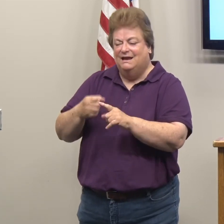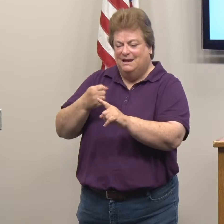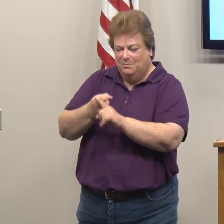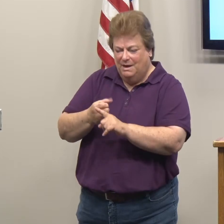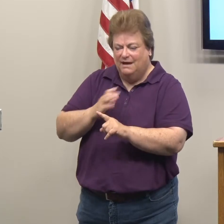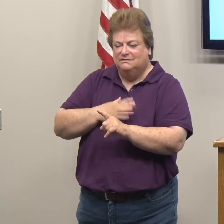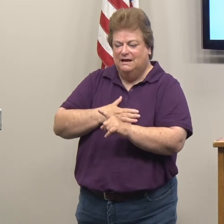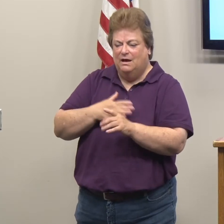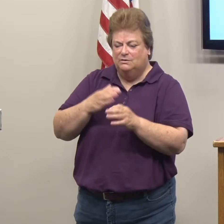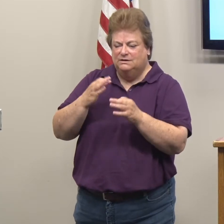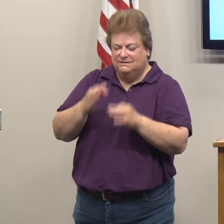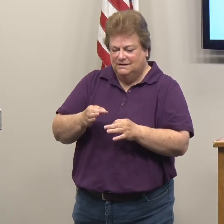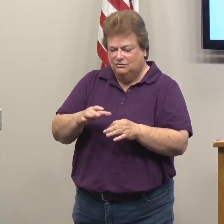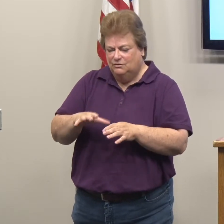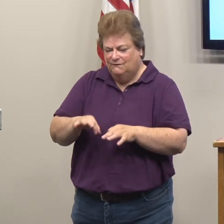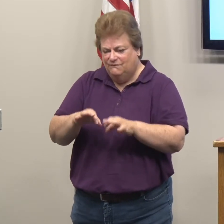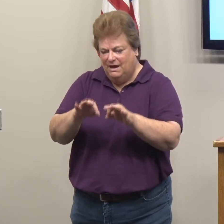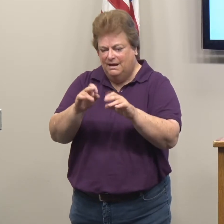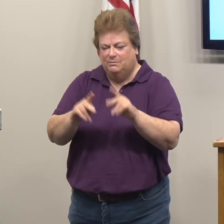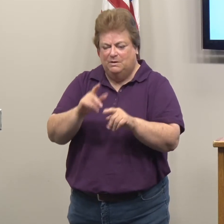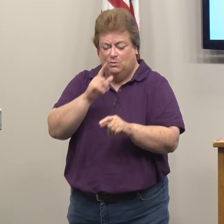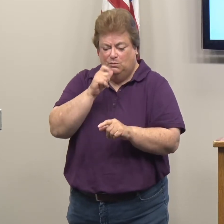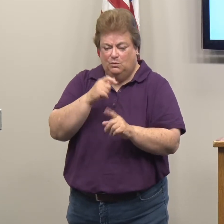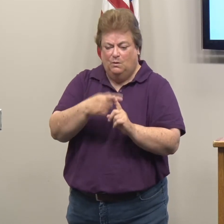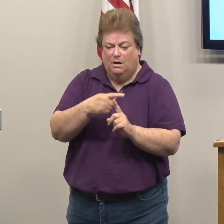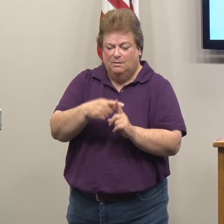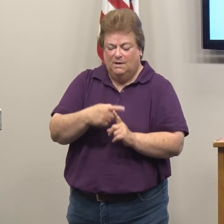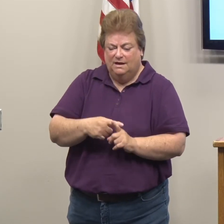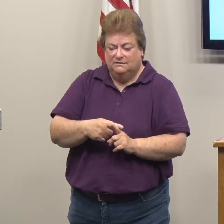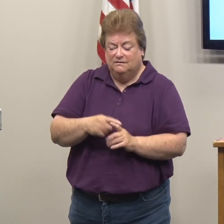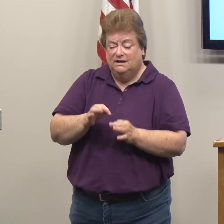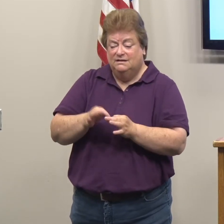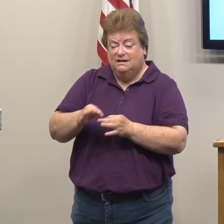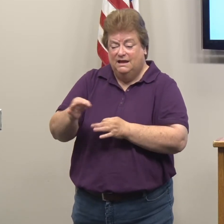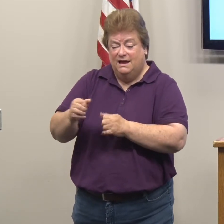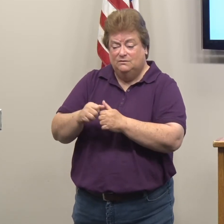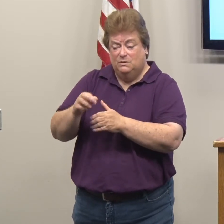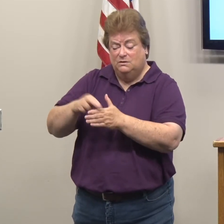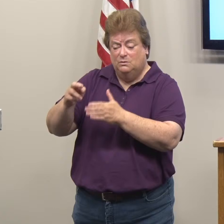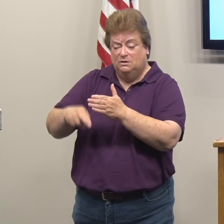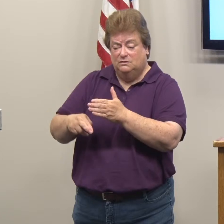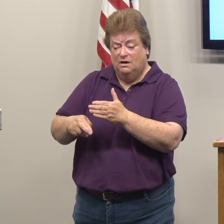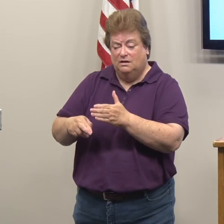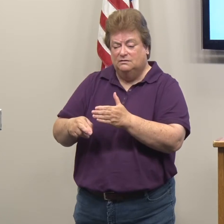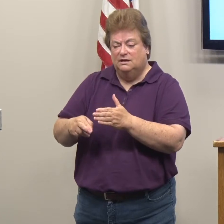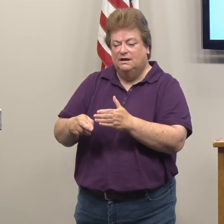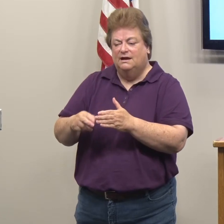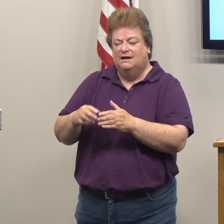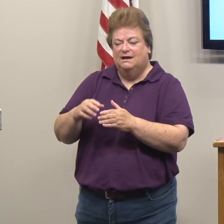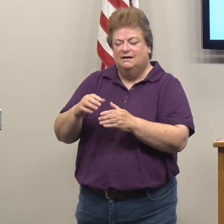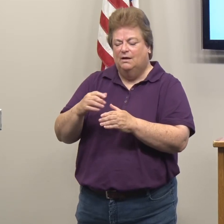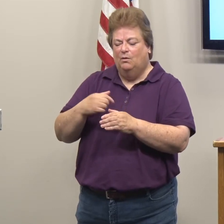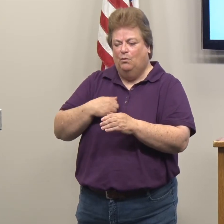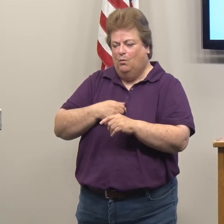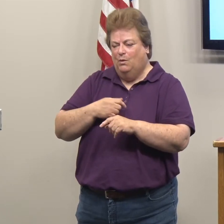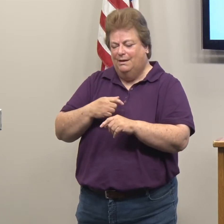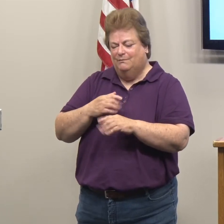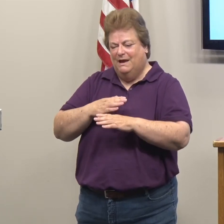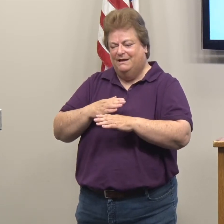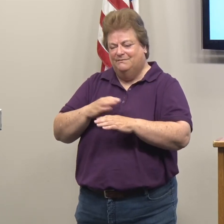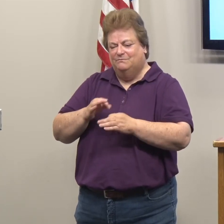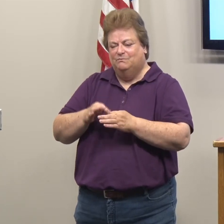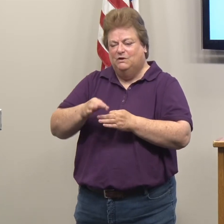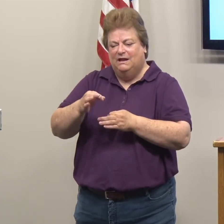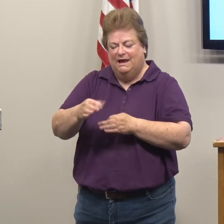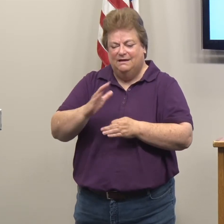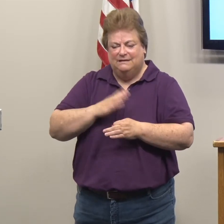people who are positive. Delays in the results also puts off our start of contact tracing, which